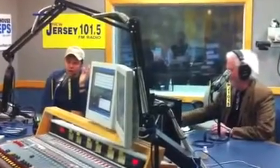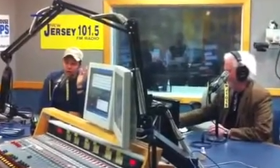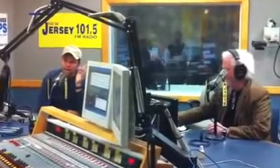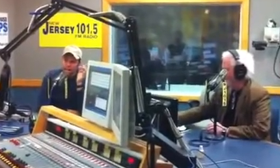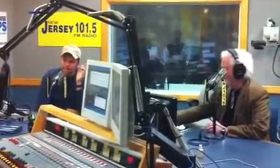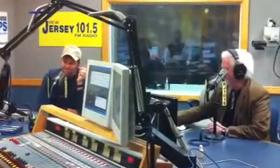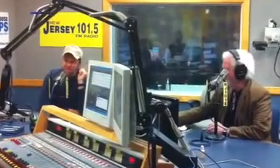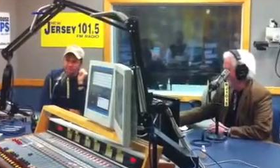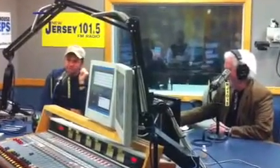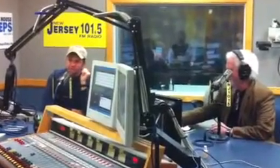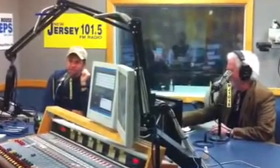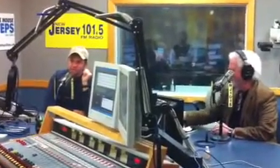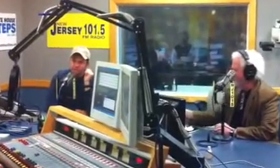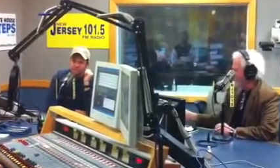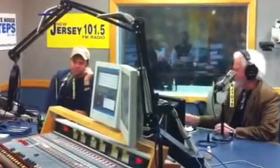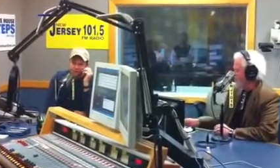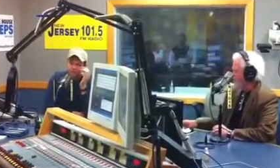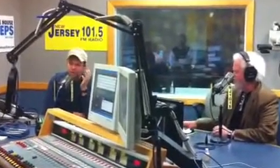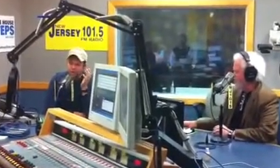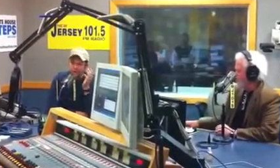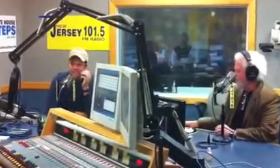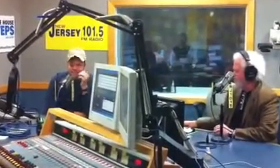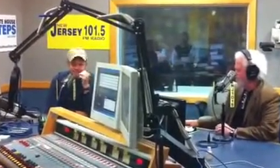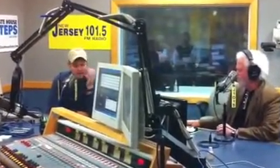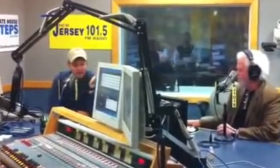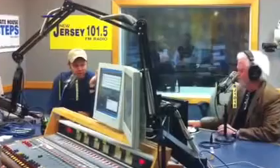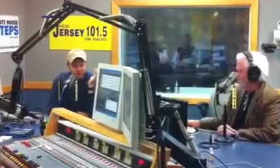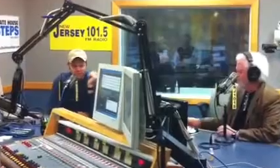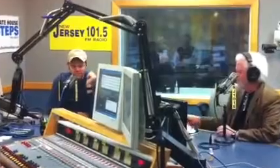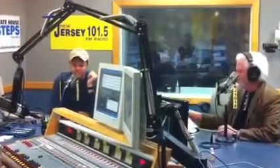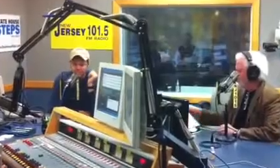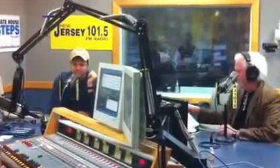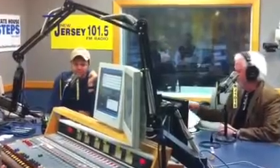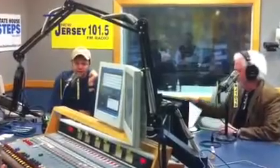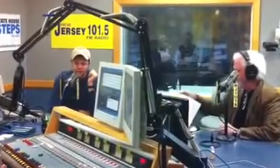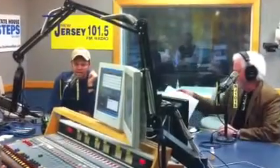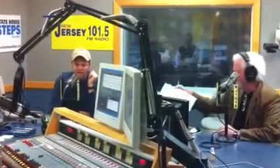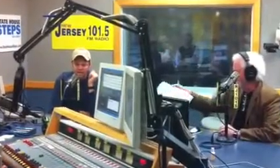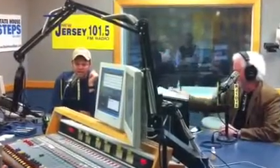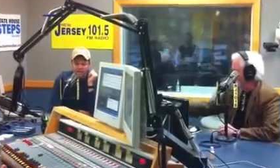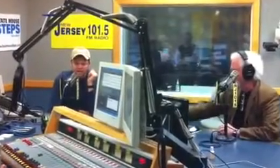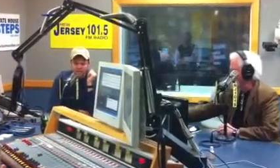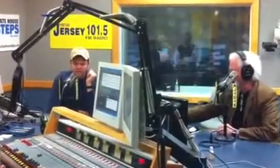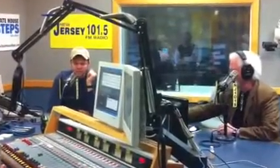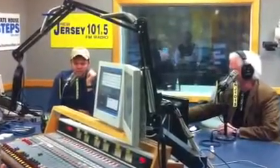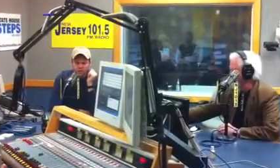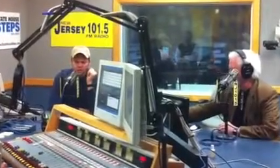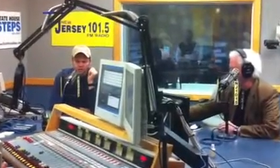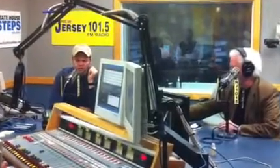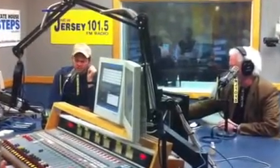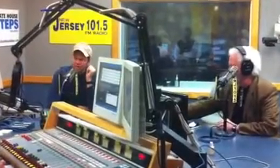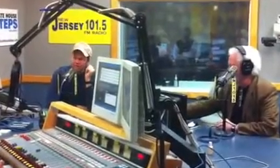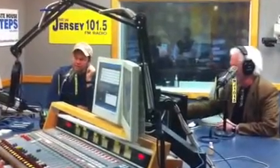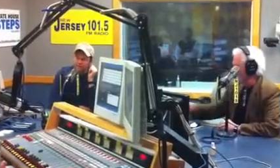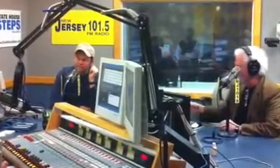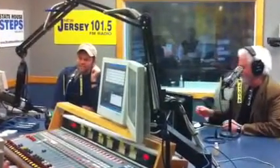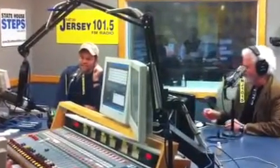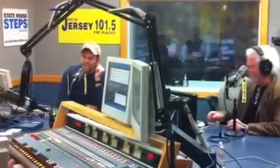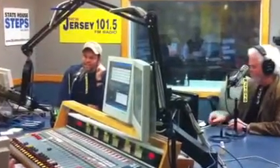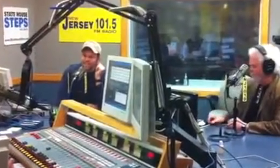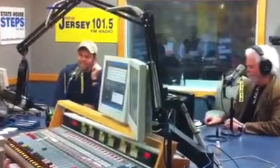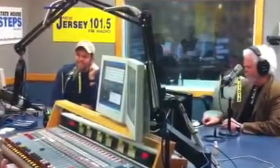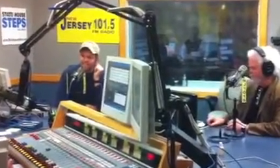loss no longer has to have them. Because of people like you guys and everybody out there that's listening to this right now, let's truly go out there and make a